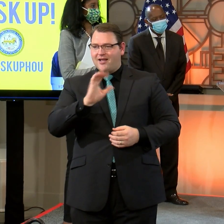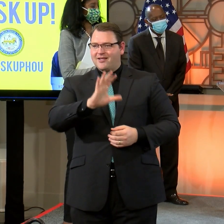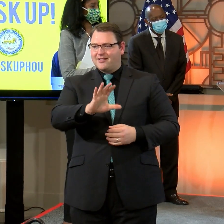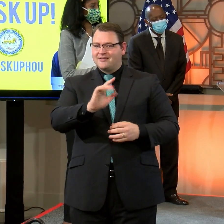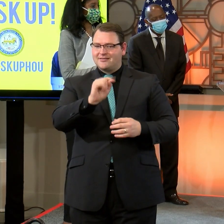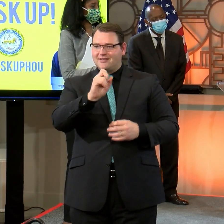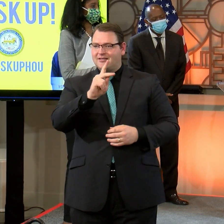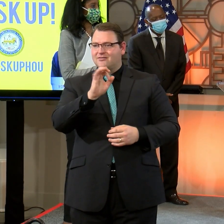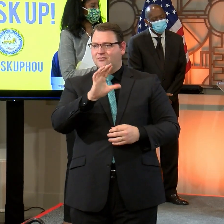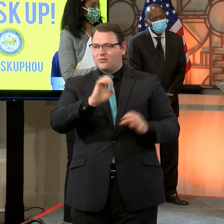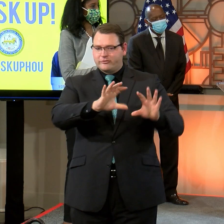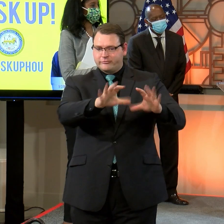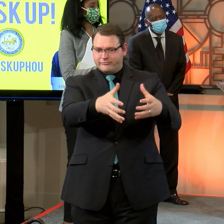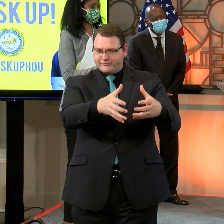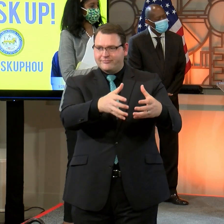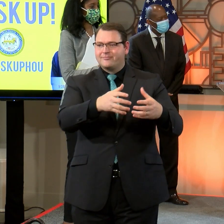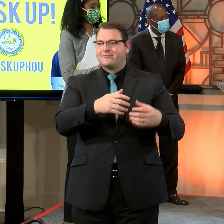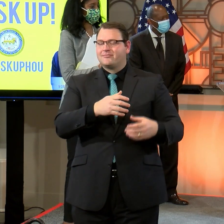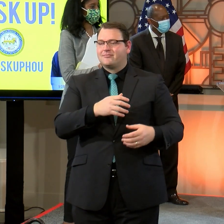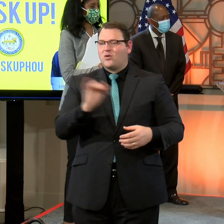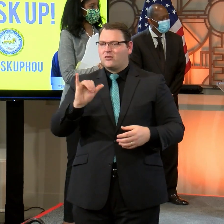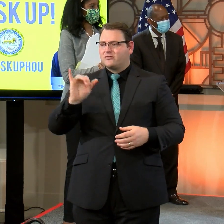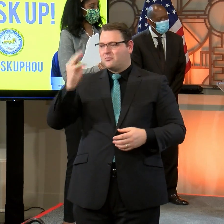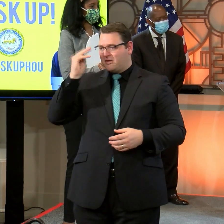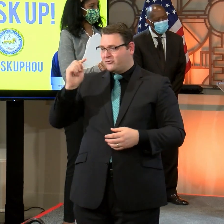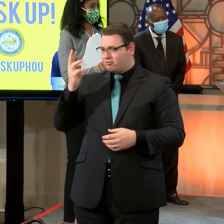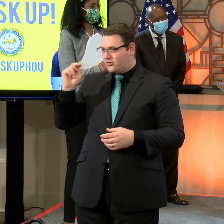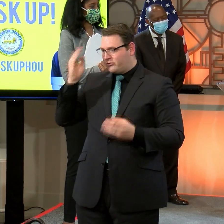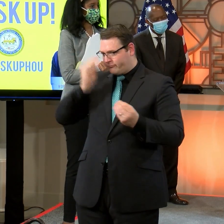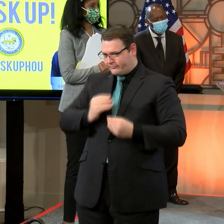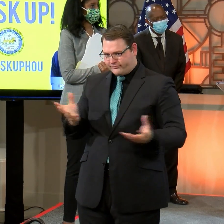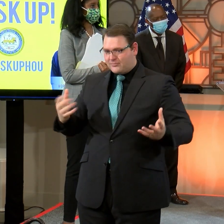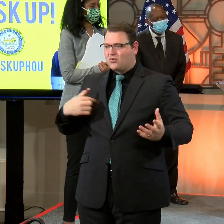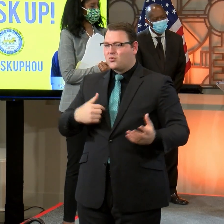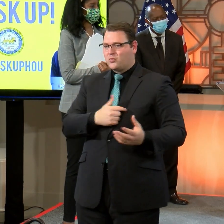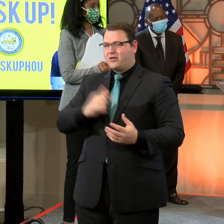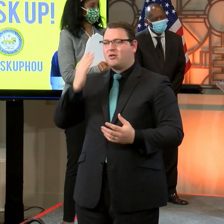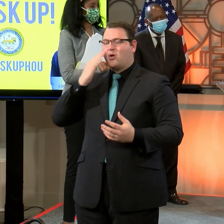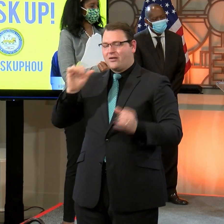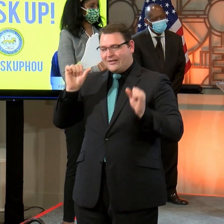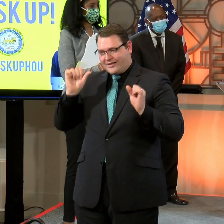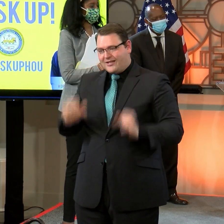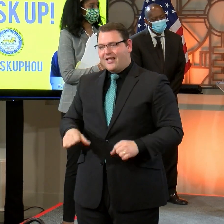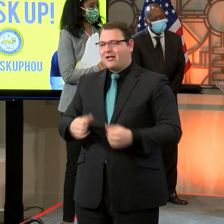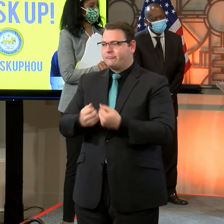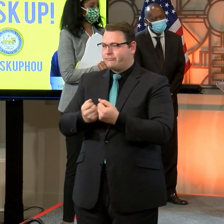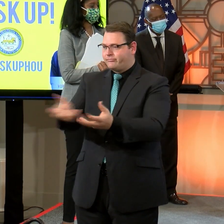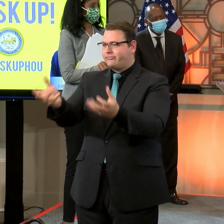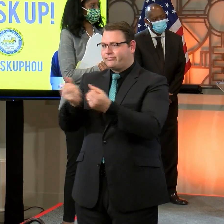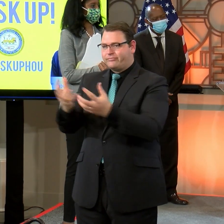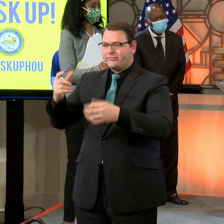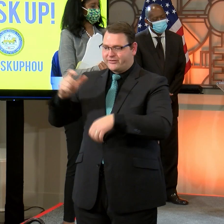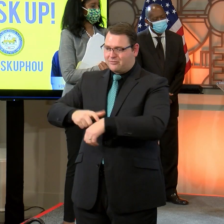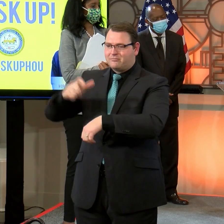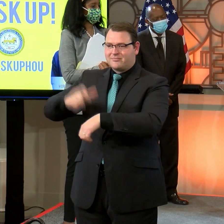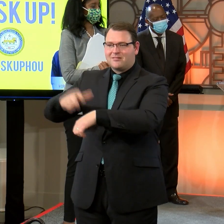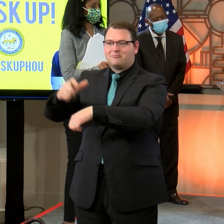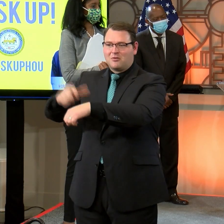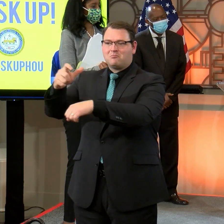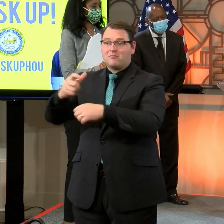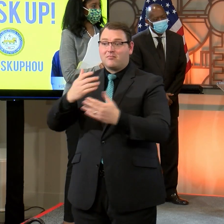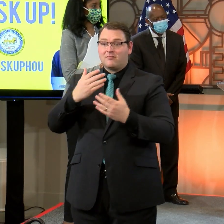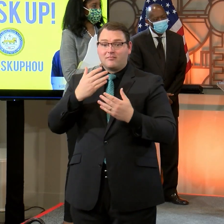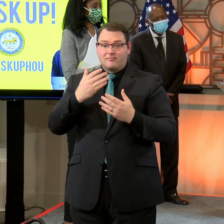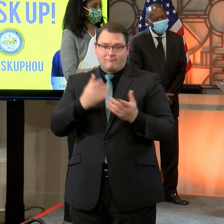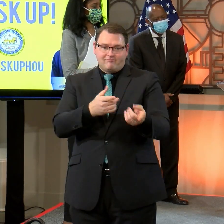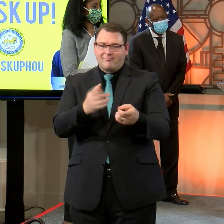course, Mayor Turner, we know that we'll be able to accomplish the distribution quite readily, thanks to these nonprofits. I